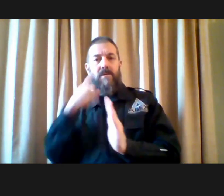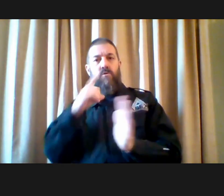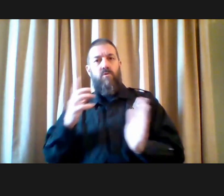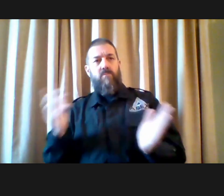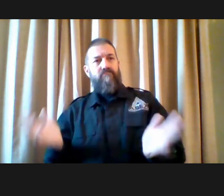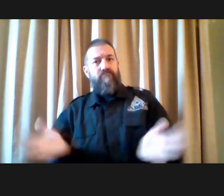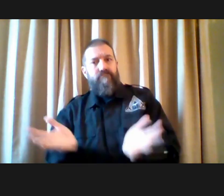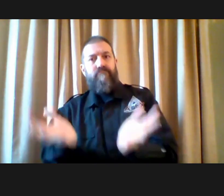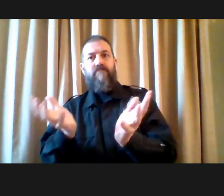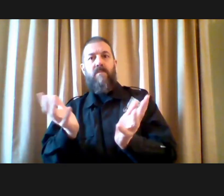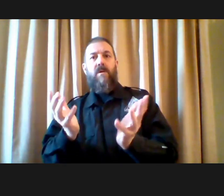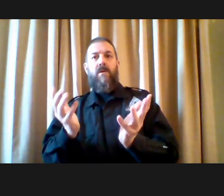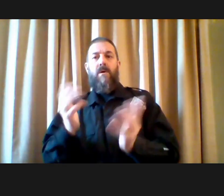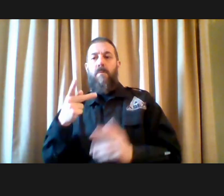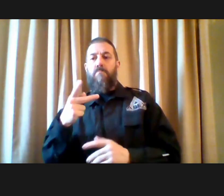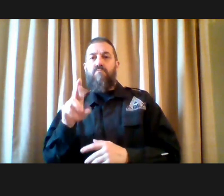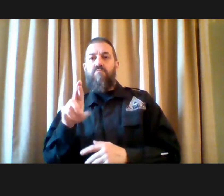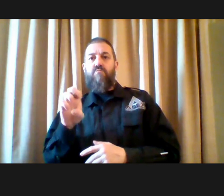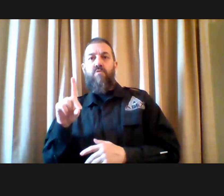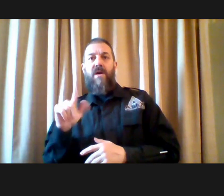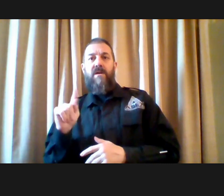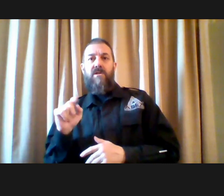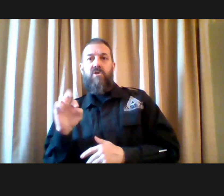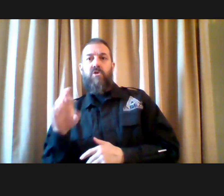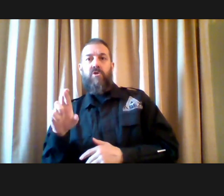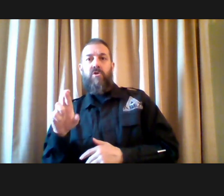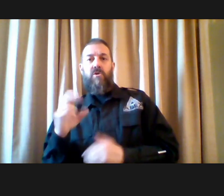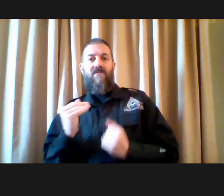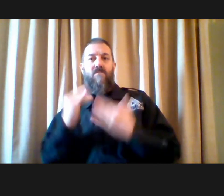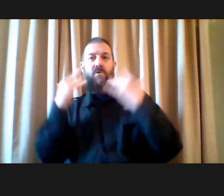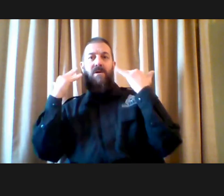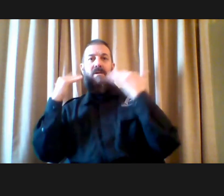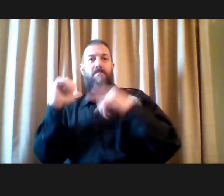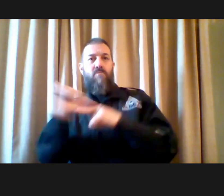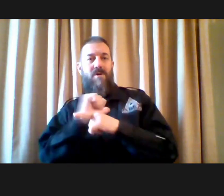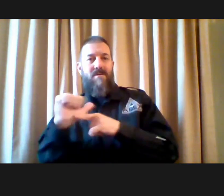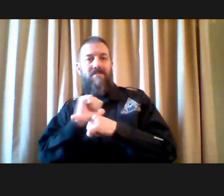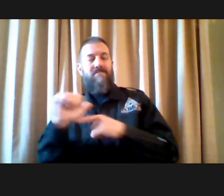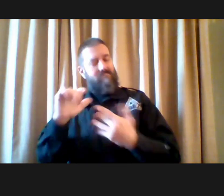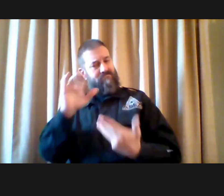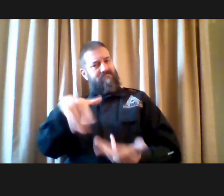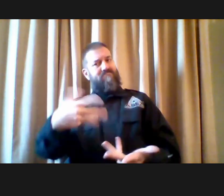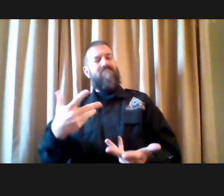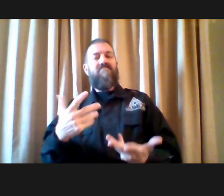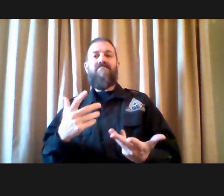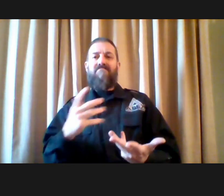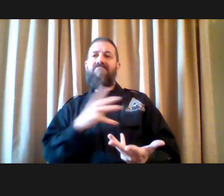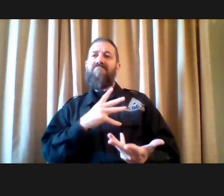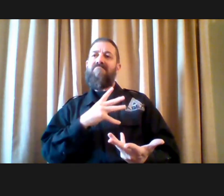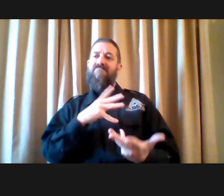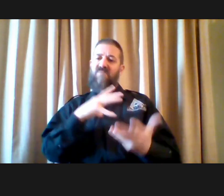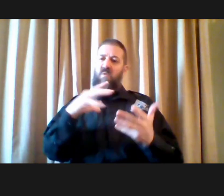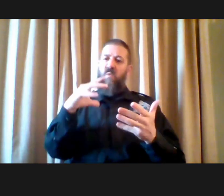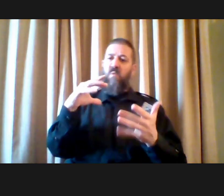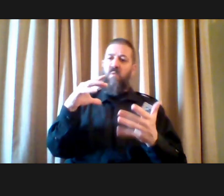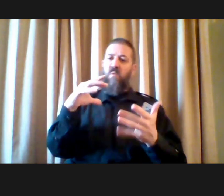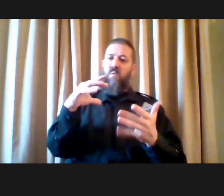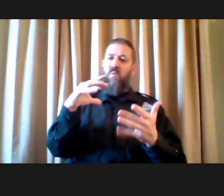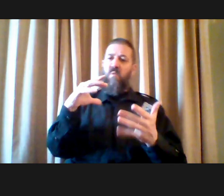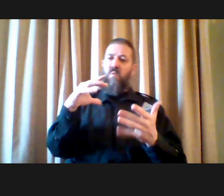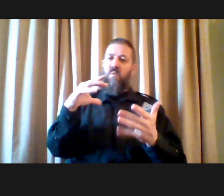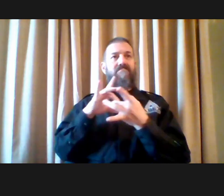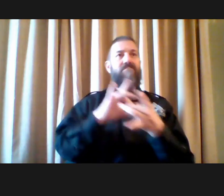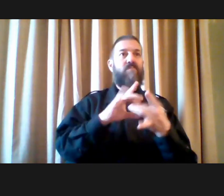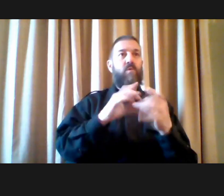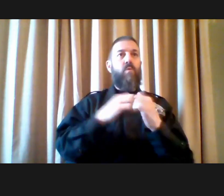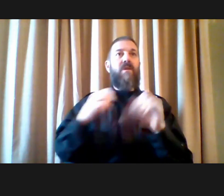predator-friendly practices, and let us know that way, and we can become engaged outside of California, we're fairly active